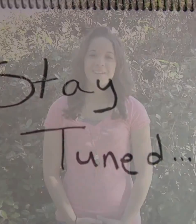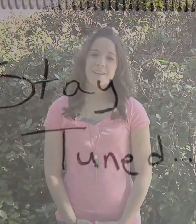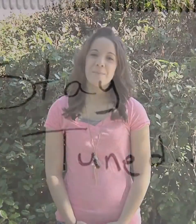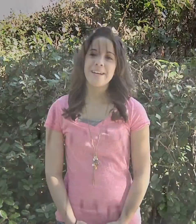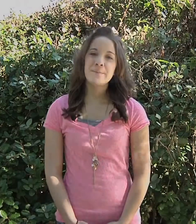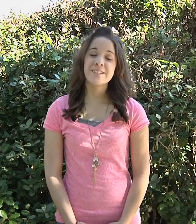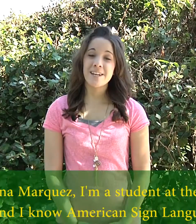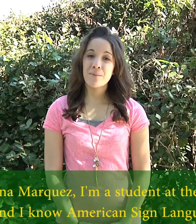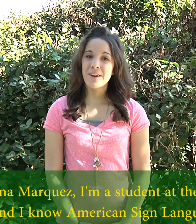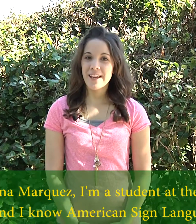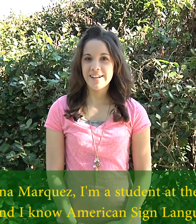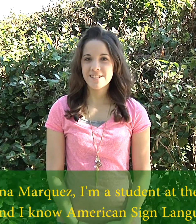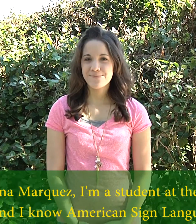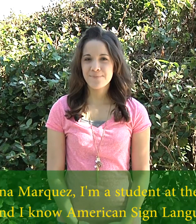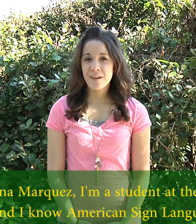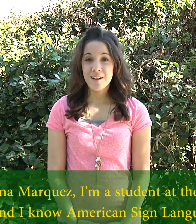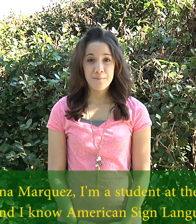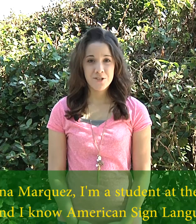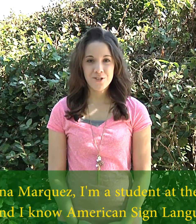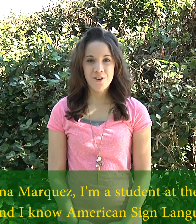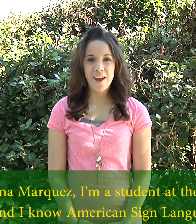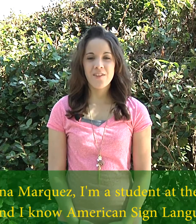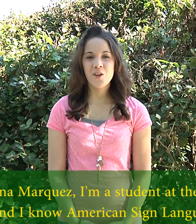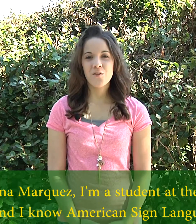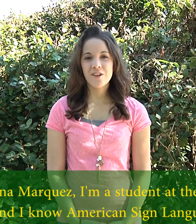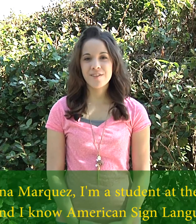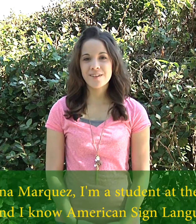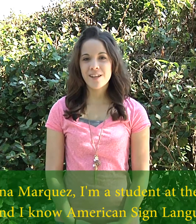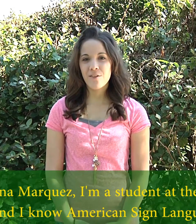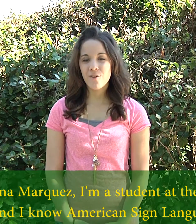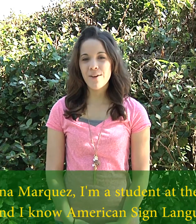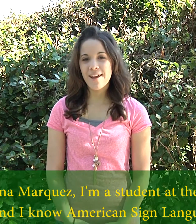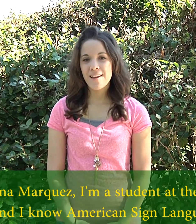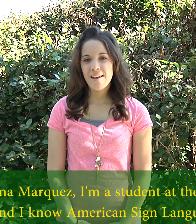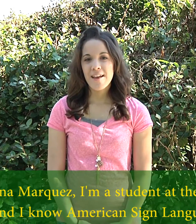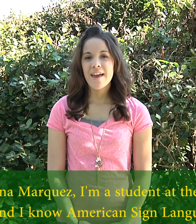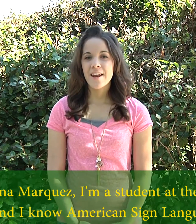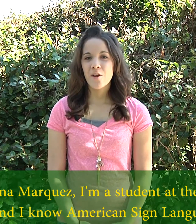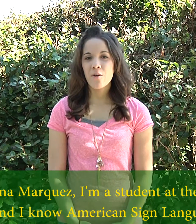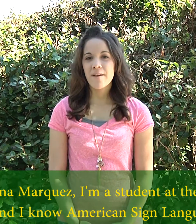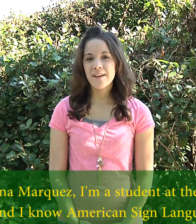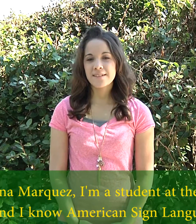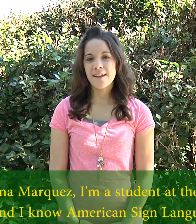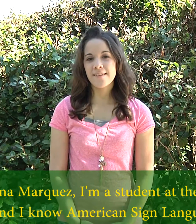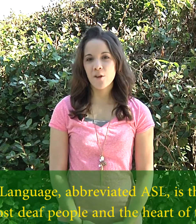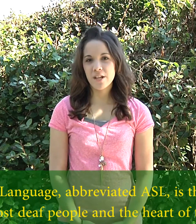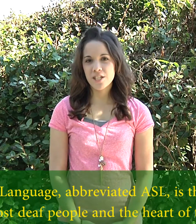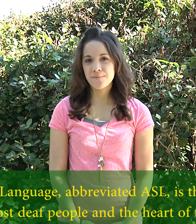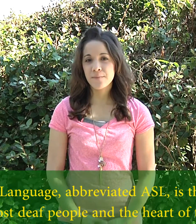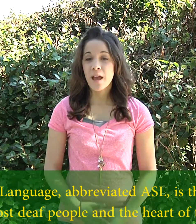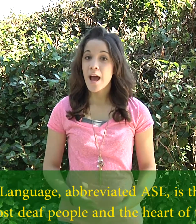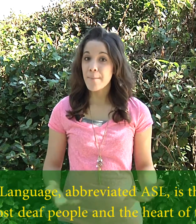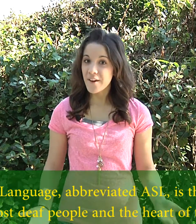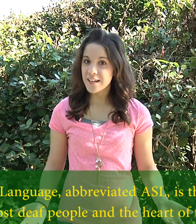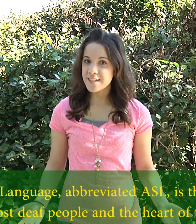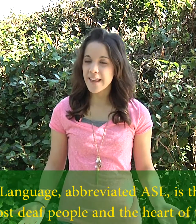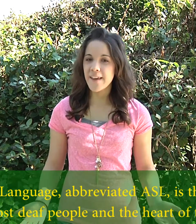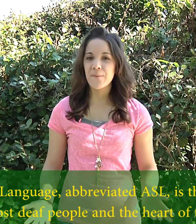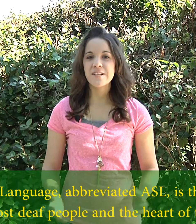My name is Anna Marquez. I'm a student at the University of South Florida and I know American Sign Language. American Sign Language,